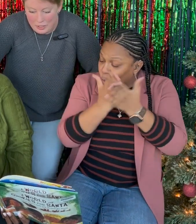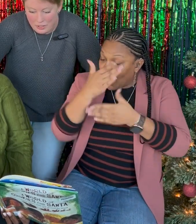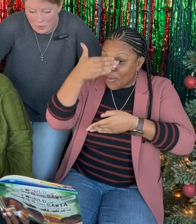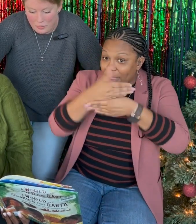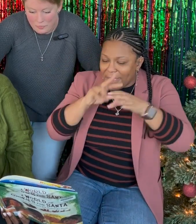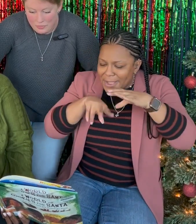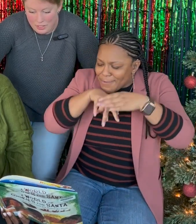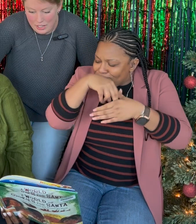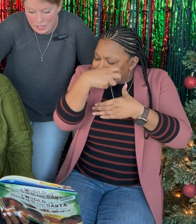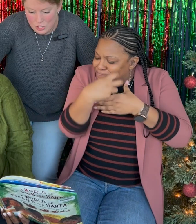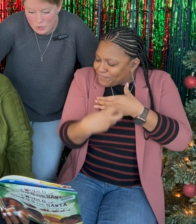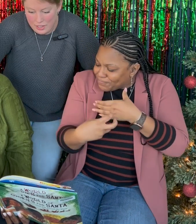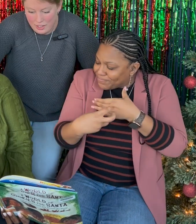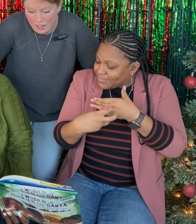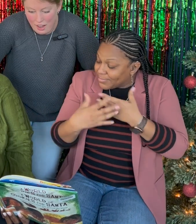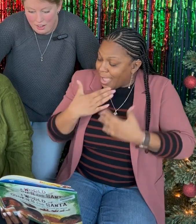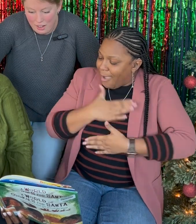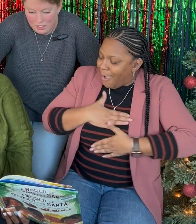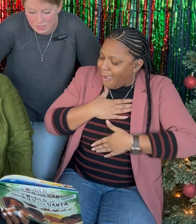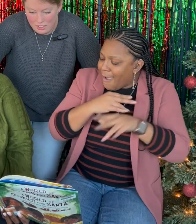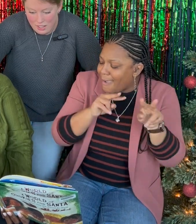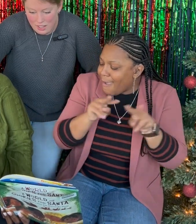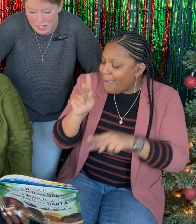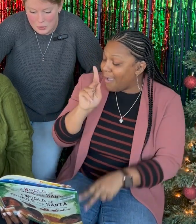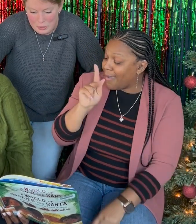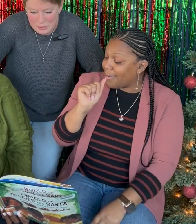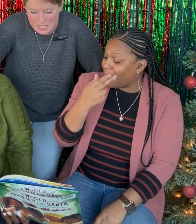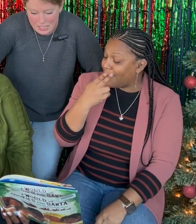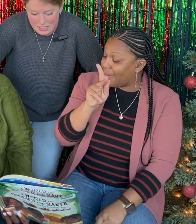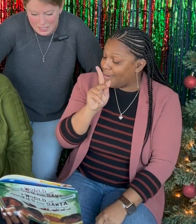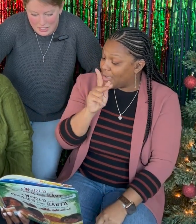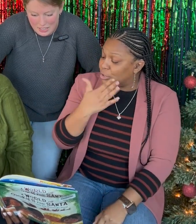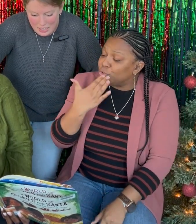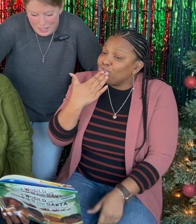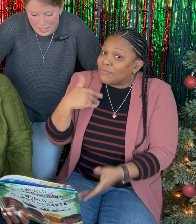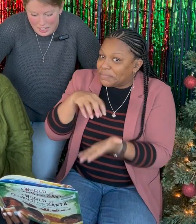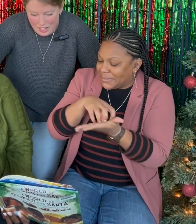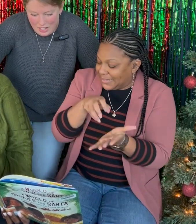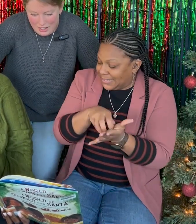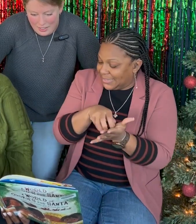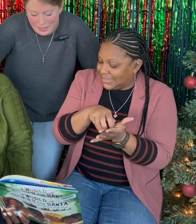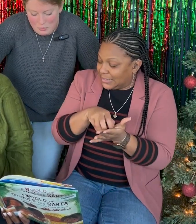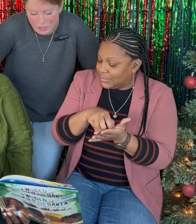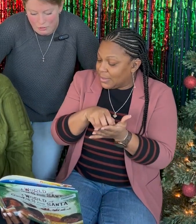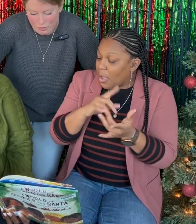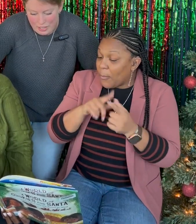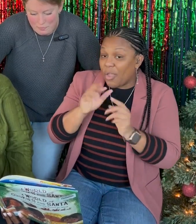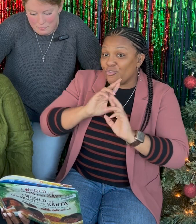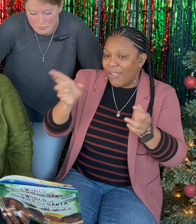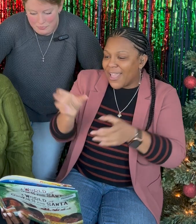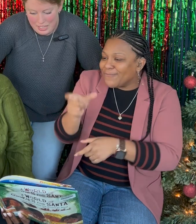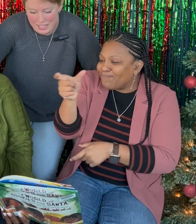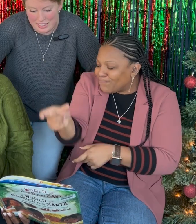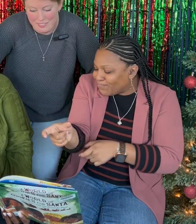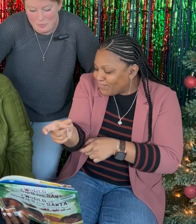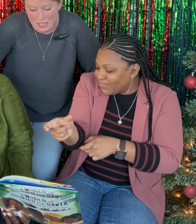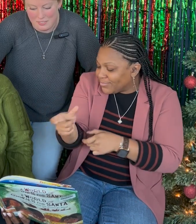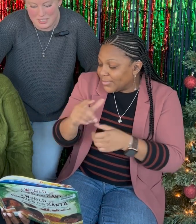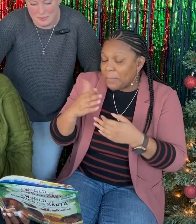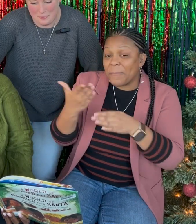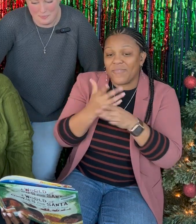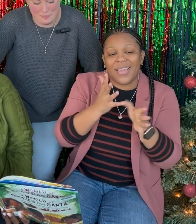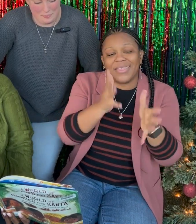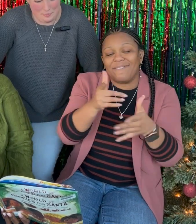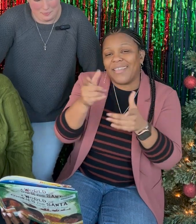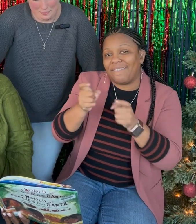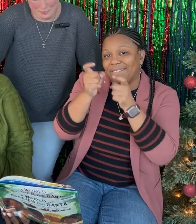through the window, enjoy the hakak, a sweet biscuit that they put out for him, and leave them